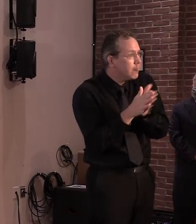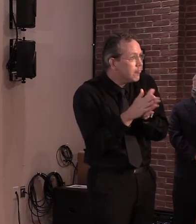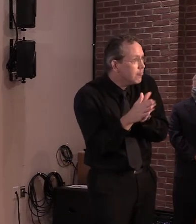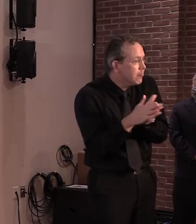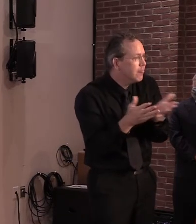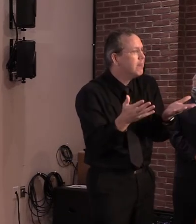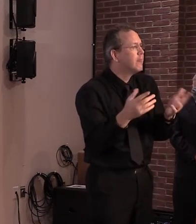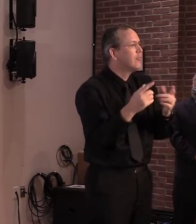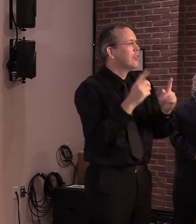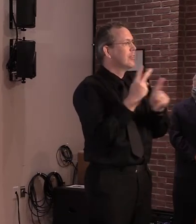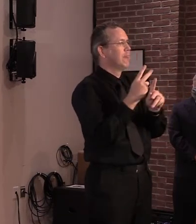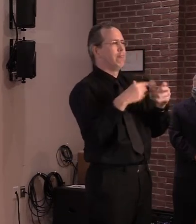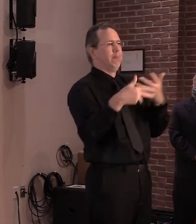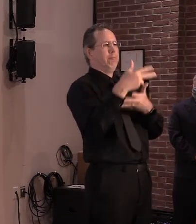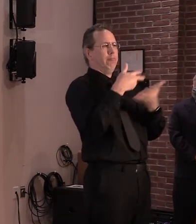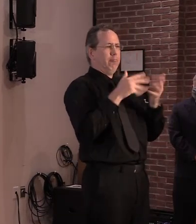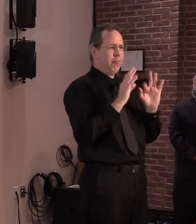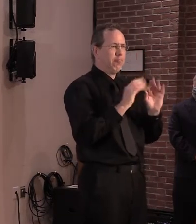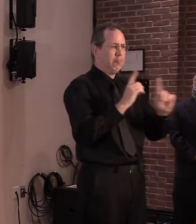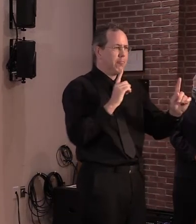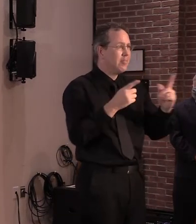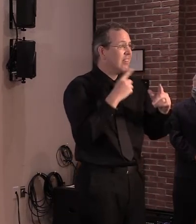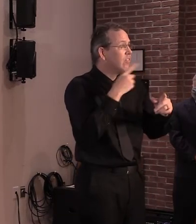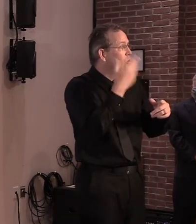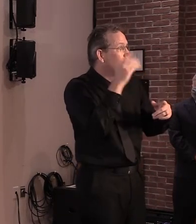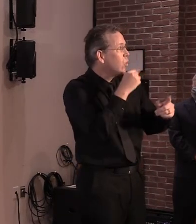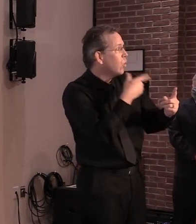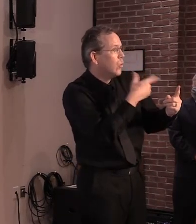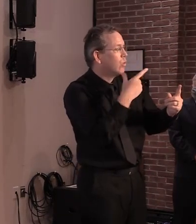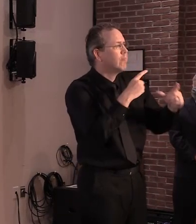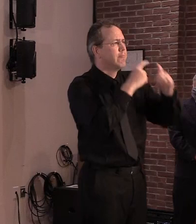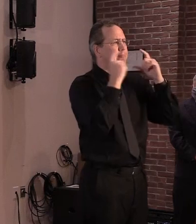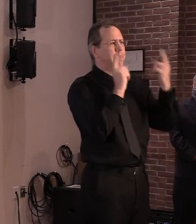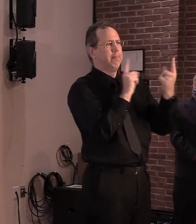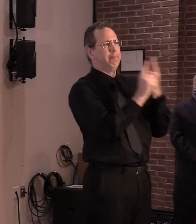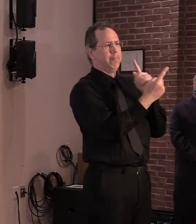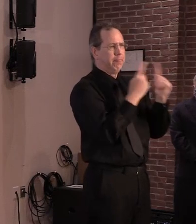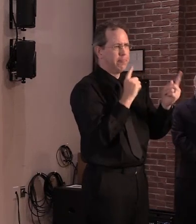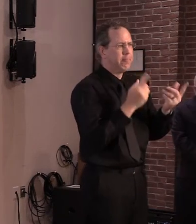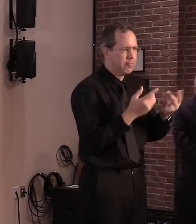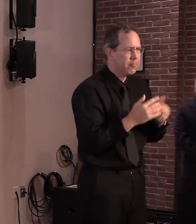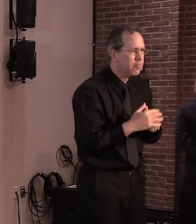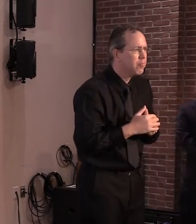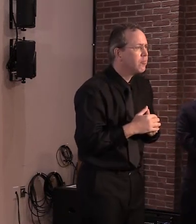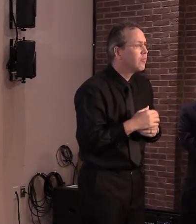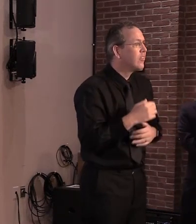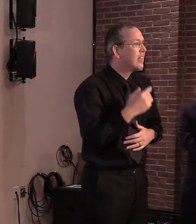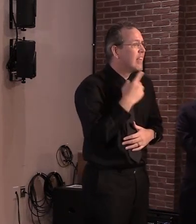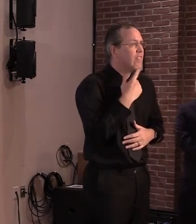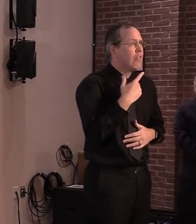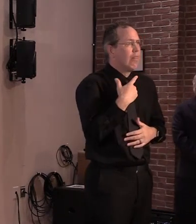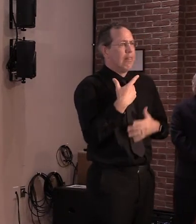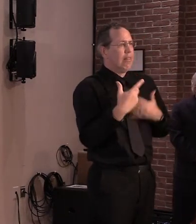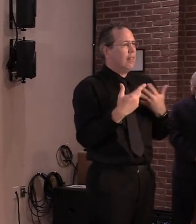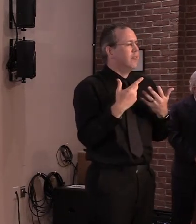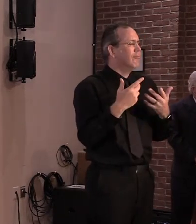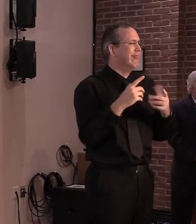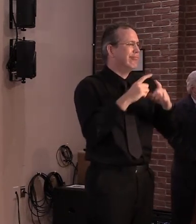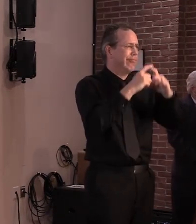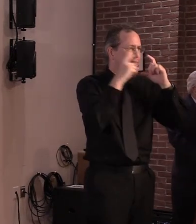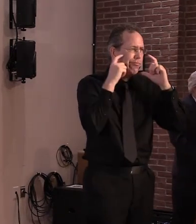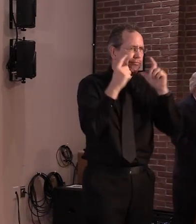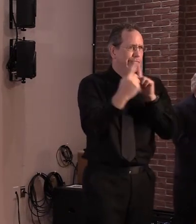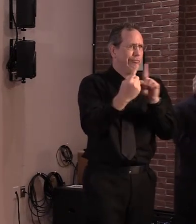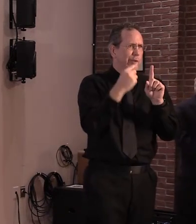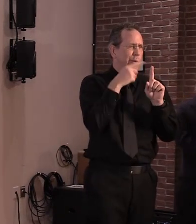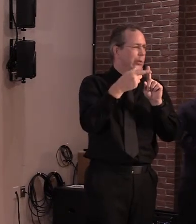a lot, wearing a mask if you can when you're in public and can't maintain a safe distance, keeping track of who you come in